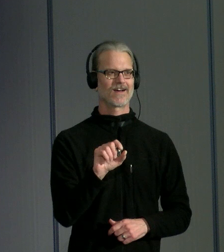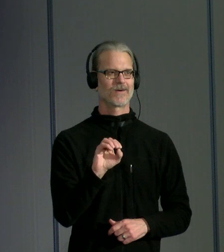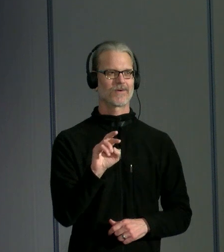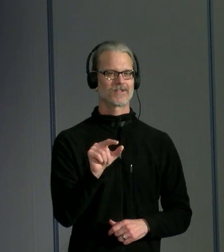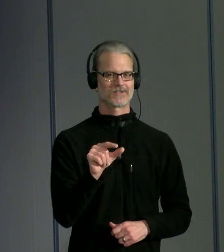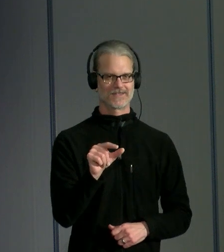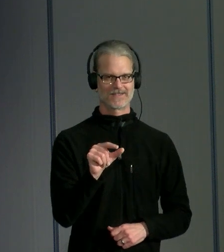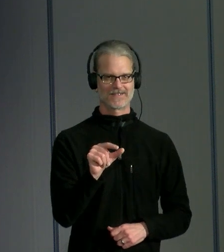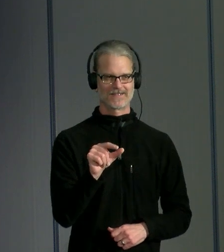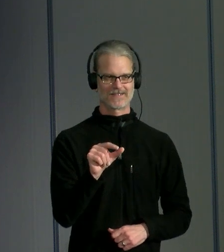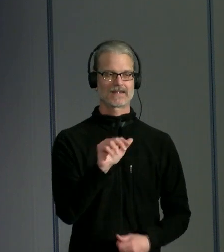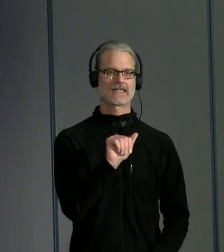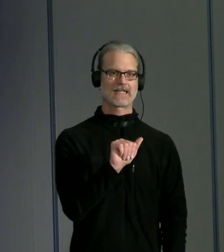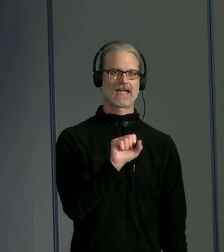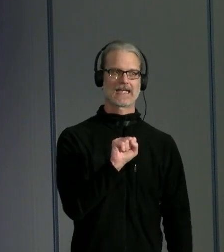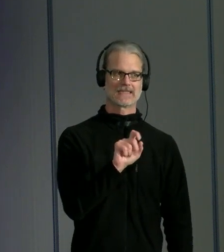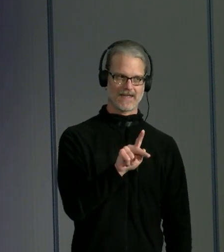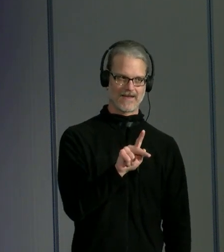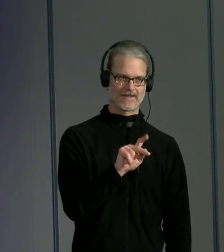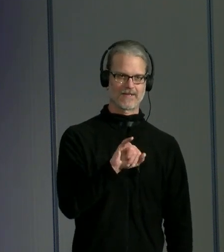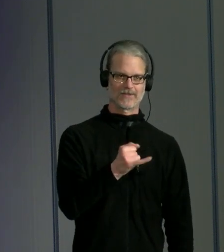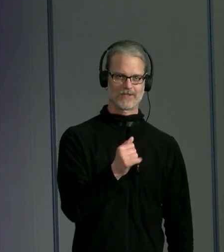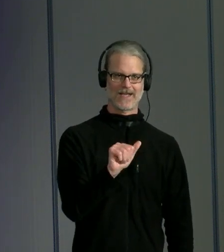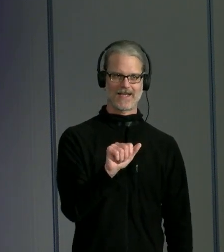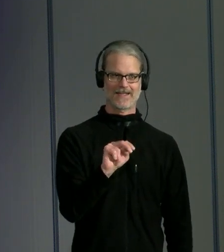askjan.org, which is